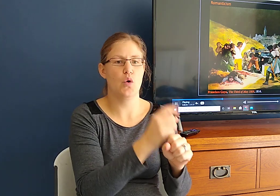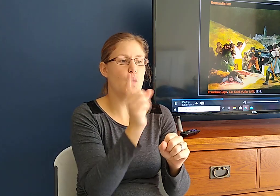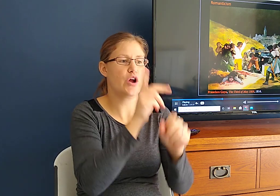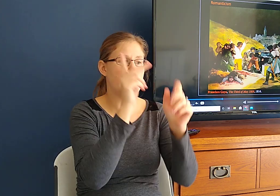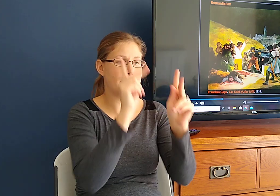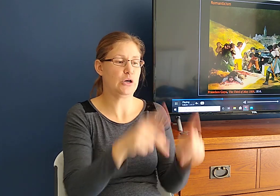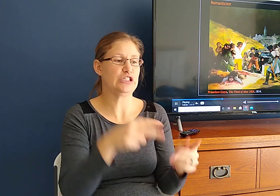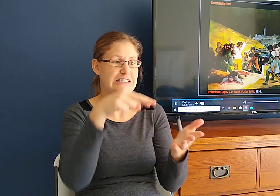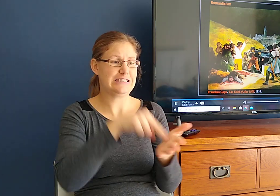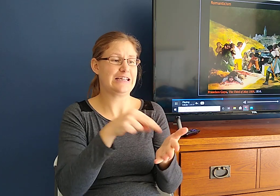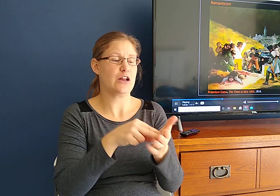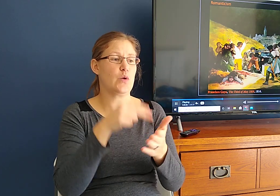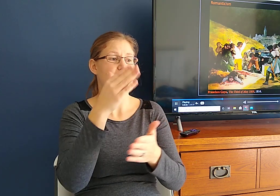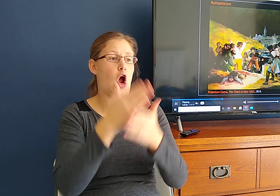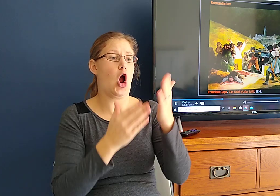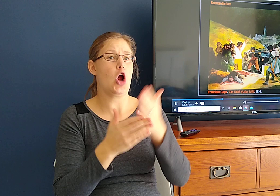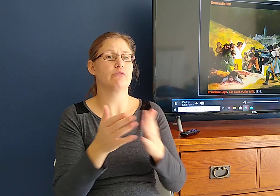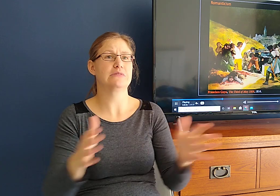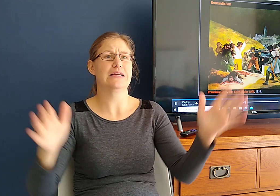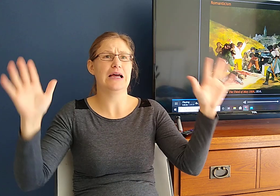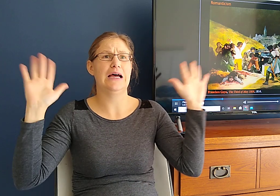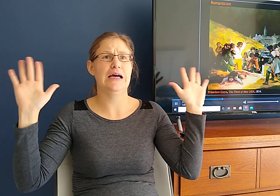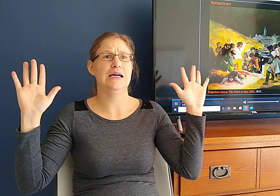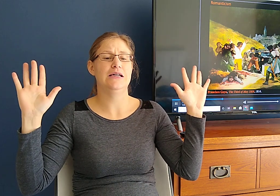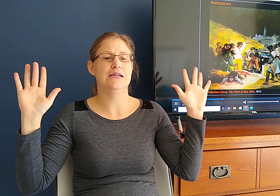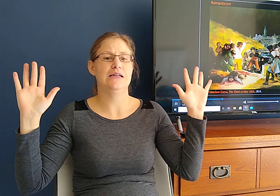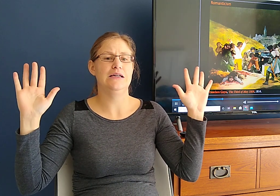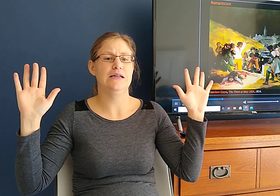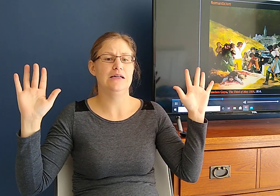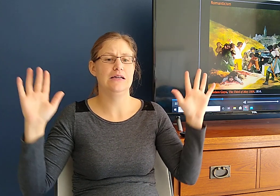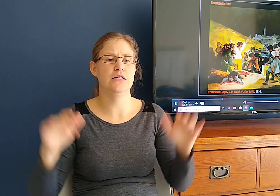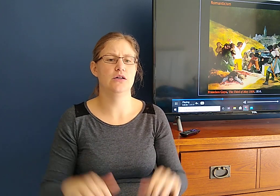with raised arms in a gesture of defiance.